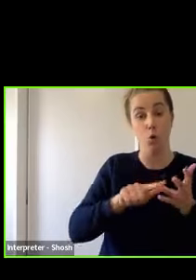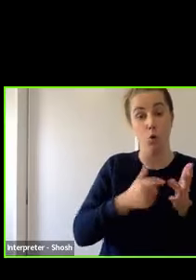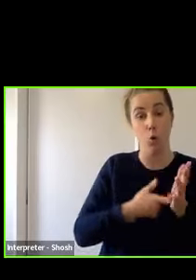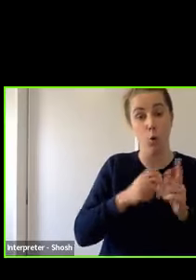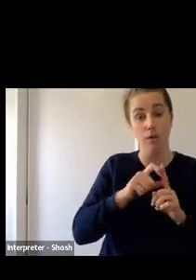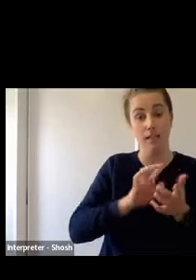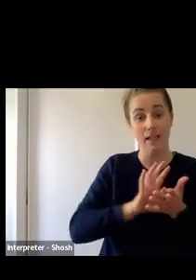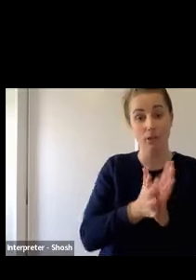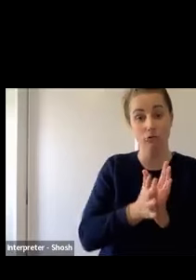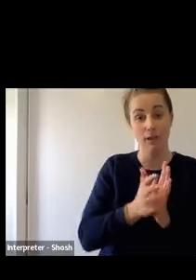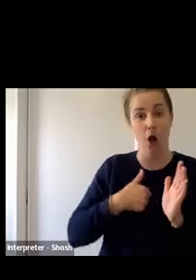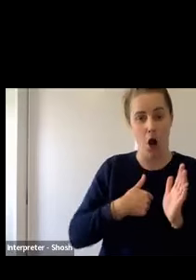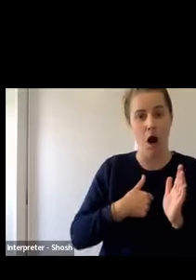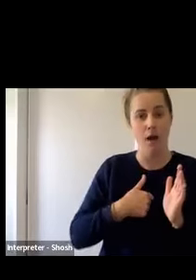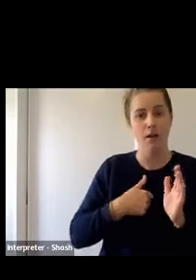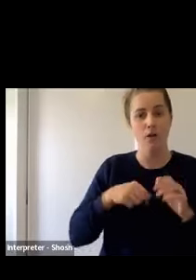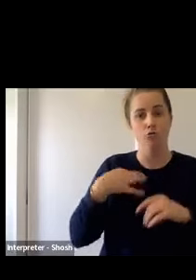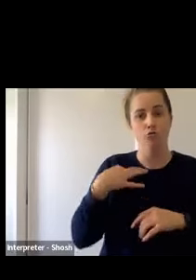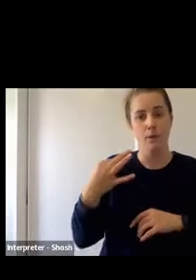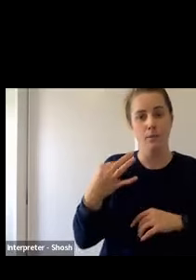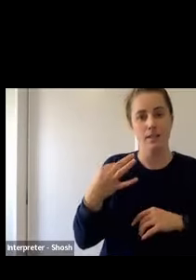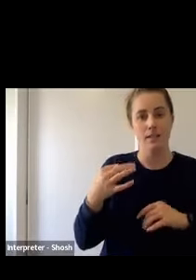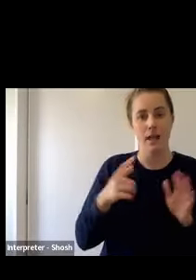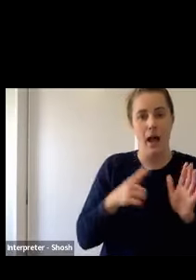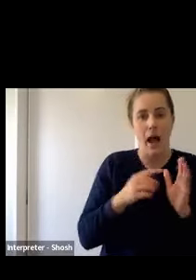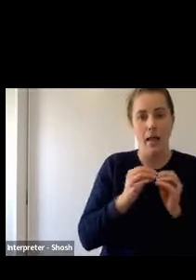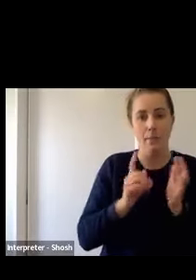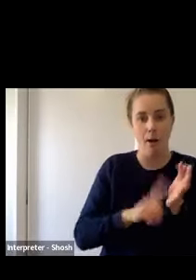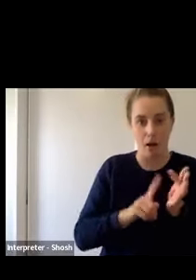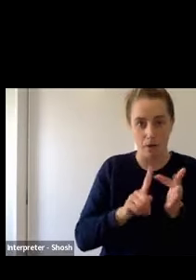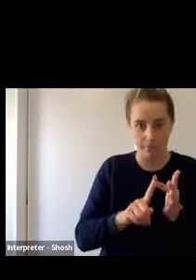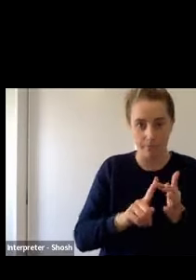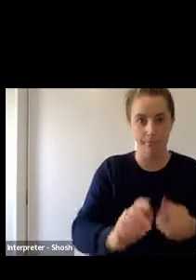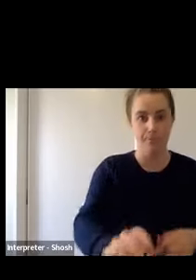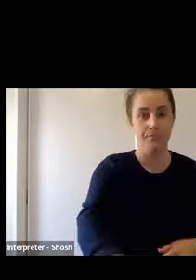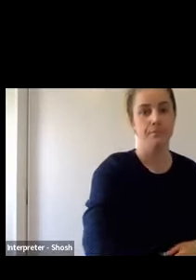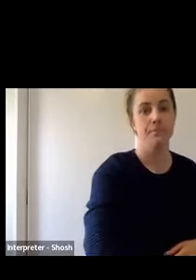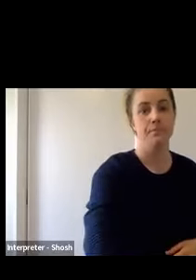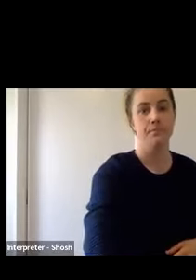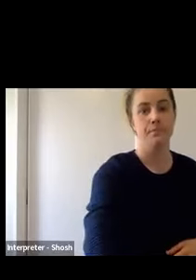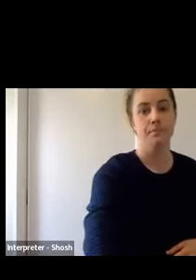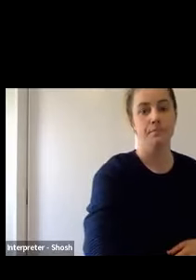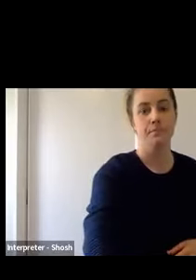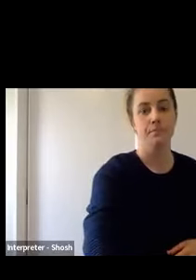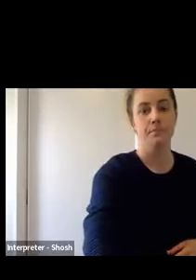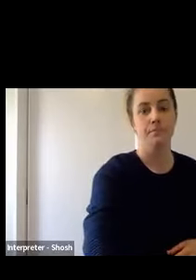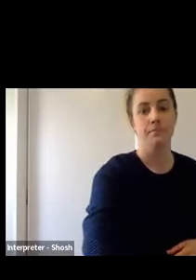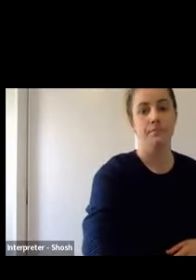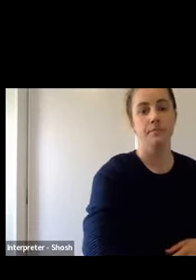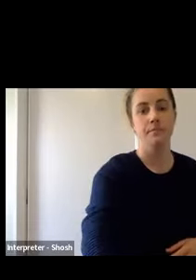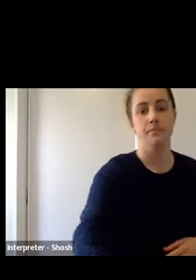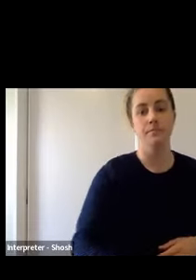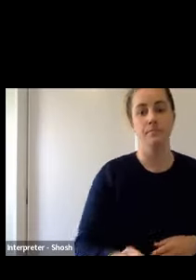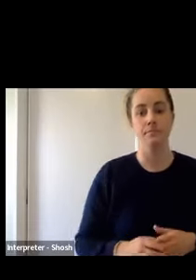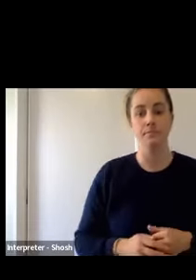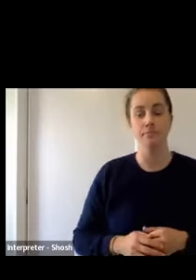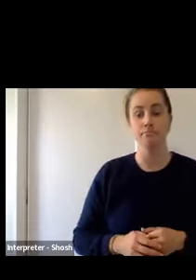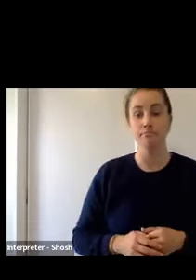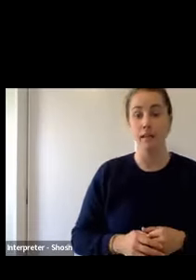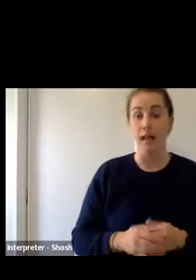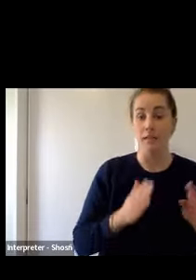here representing ABLE, which is the trading name for the Media Access Charitable Trust. And ABLE is a fantastic example of